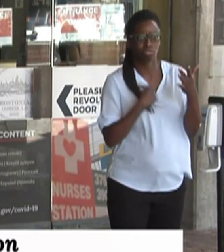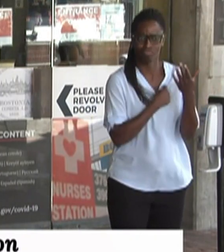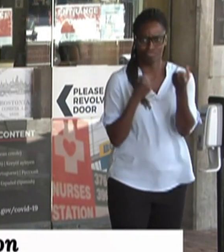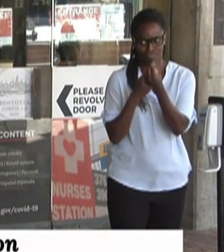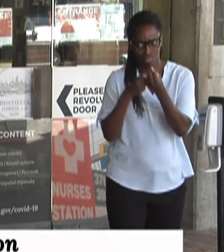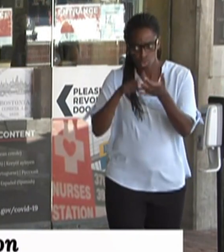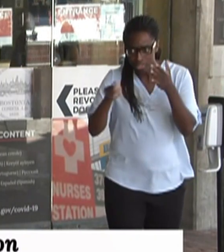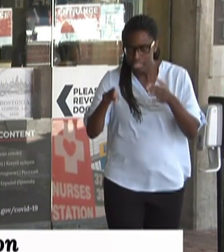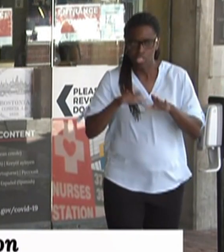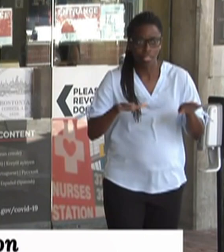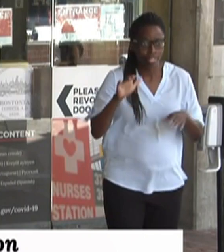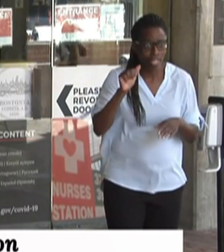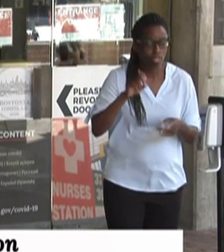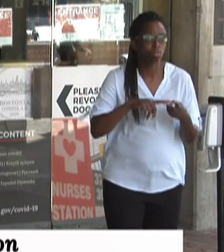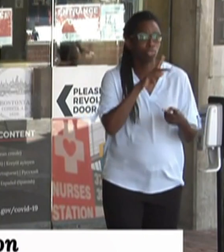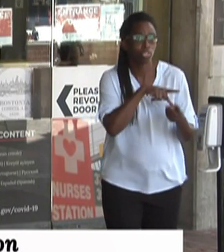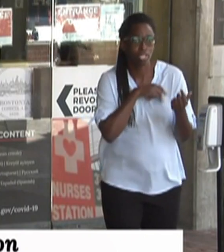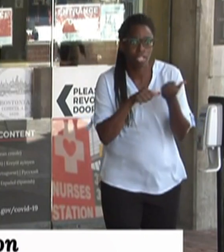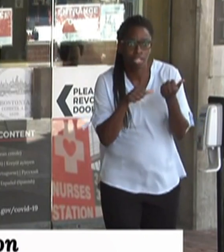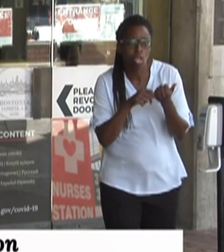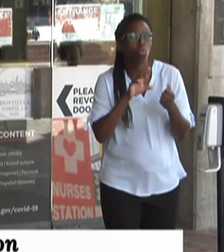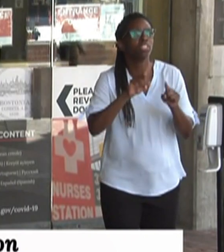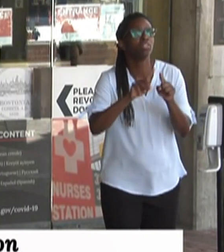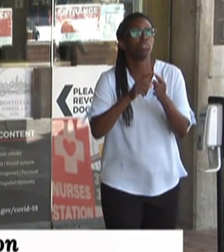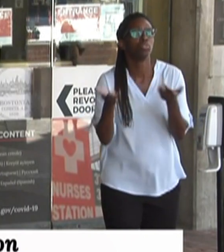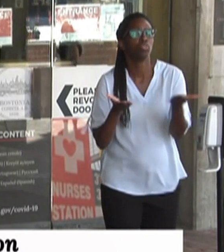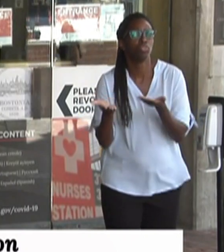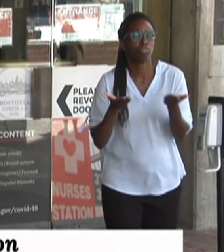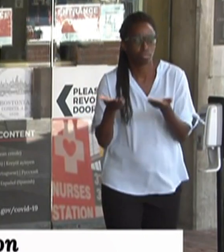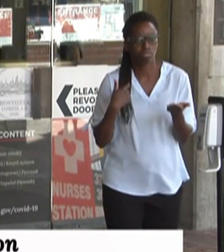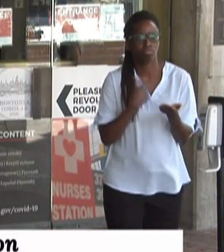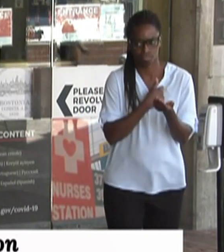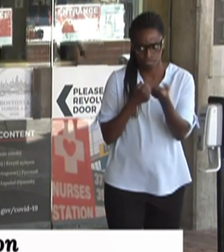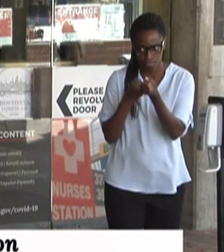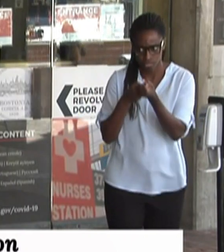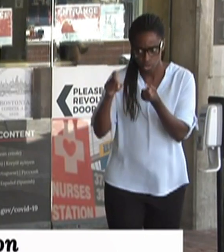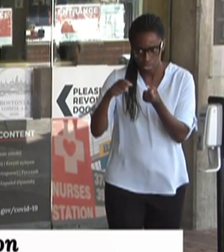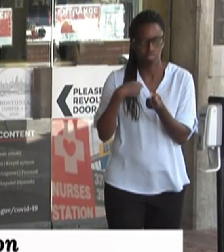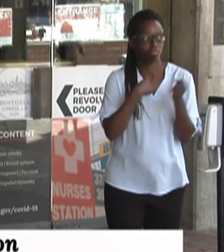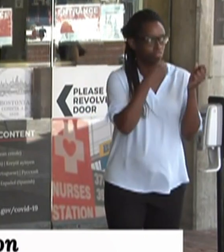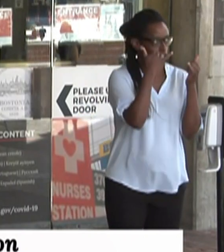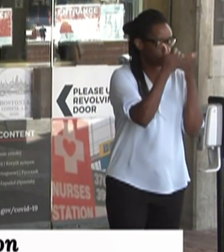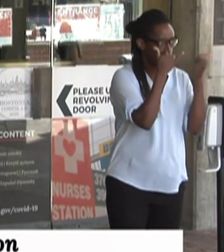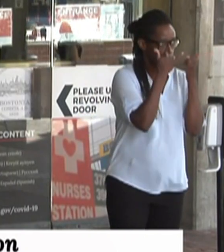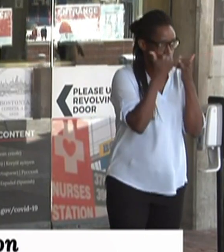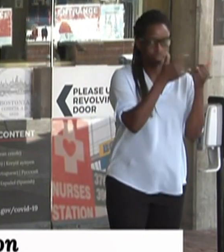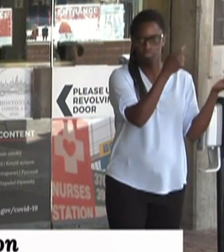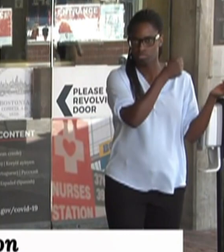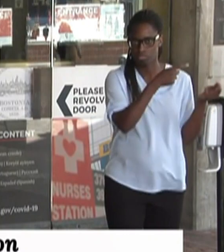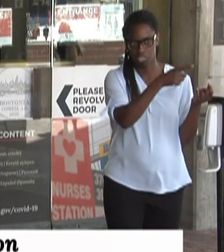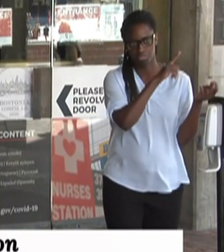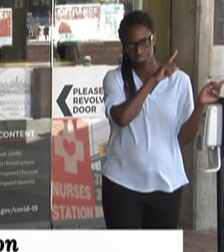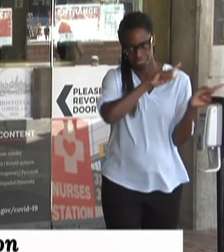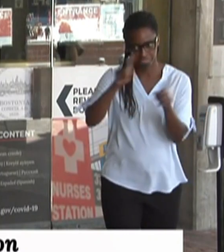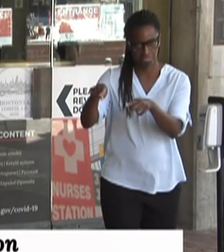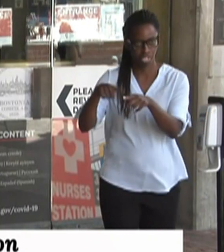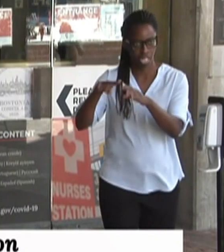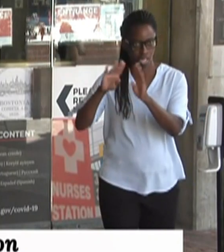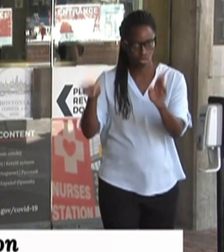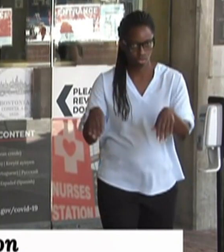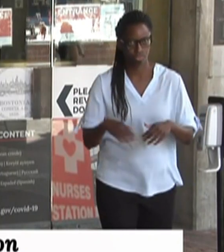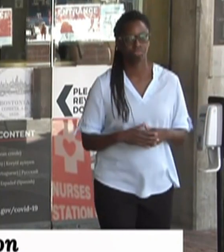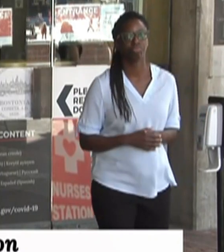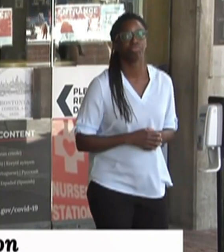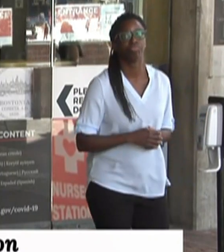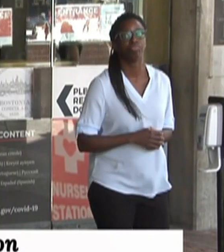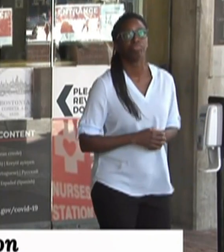so they can continue their work as well. This grant will help fulfill the daily needs as the pandemic continues. It will also make